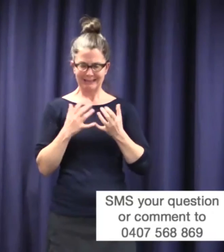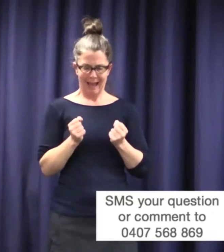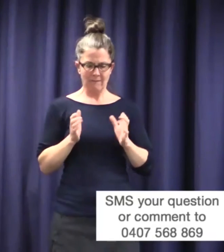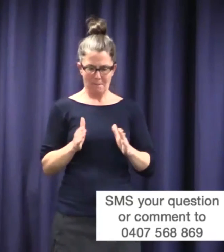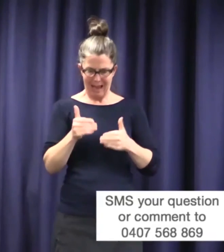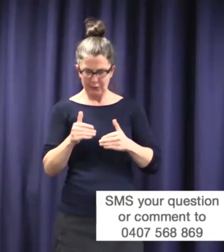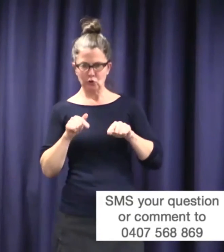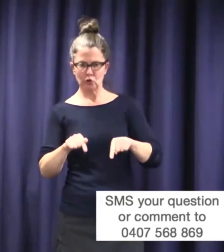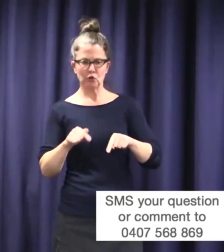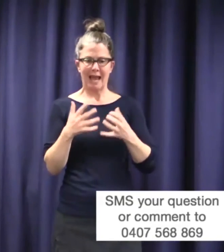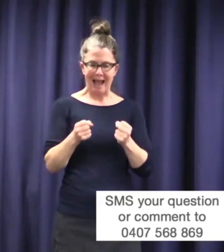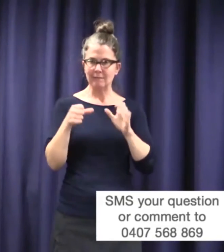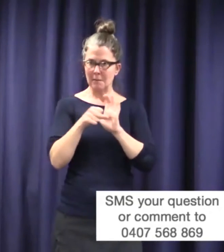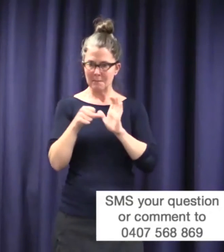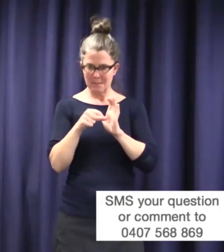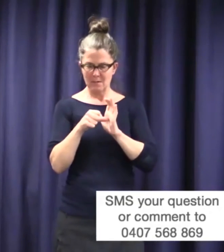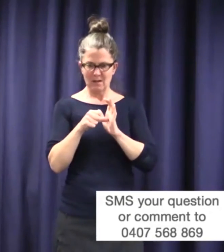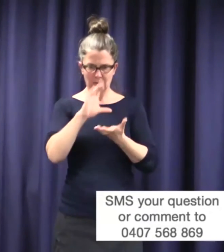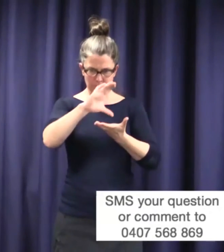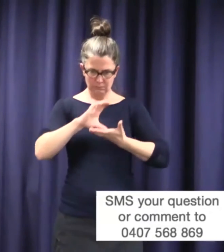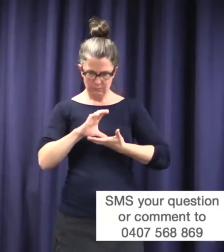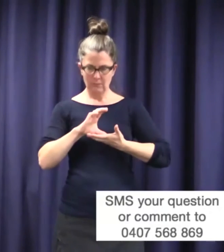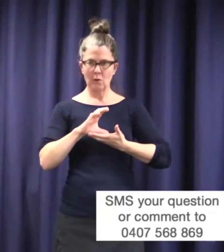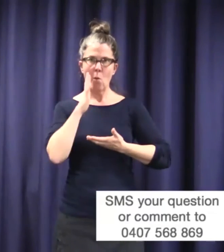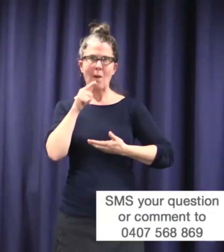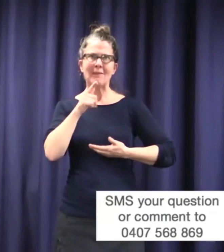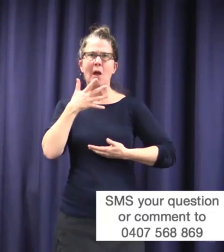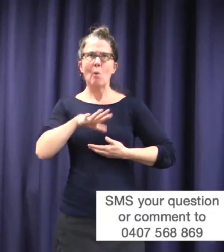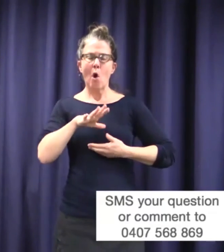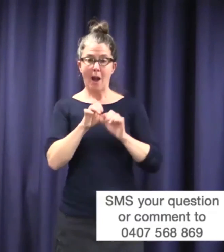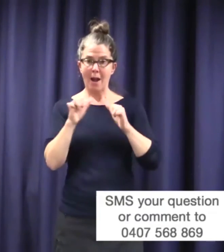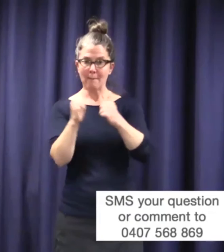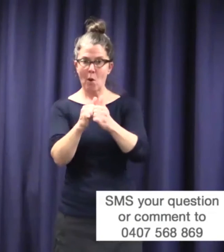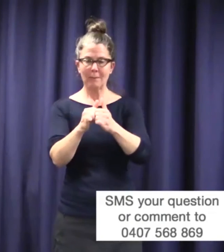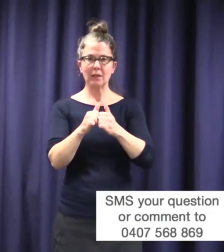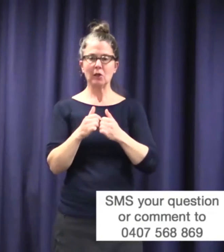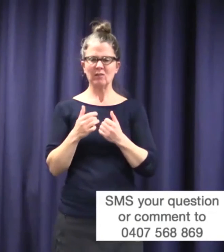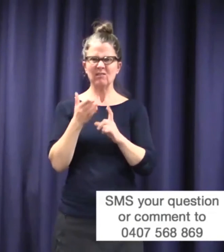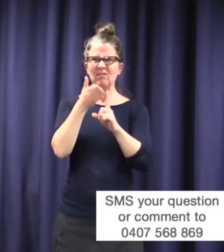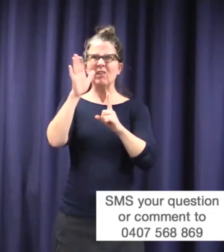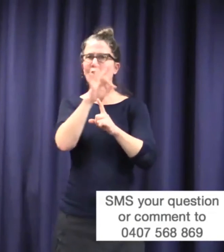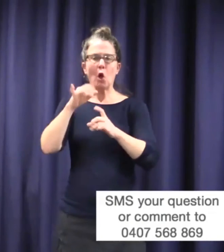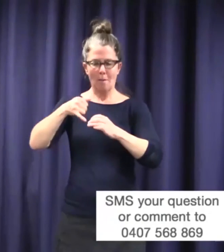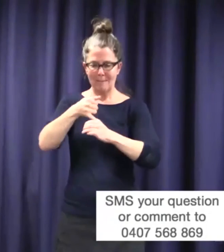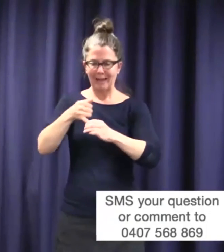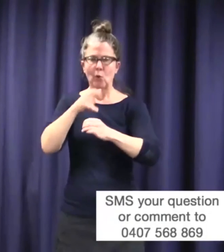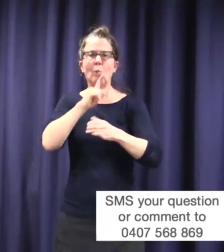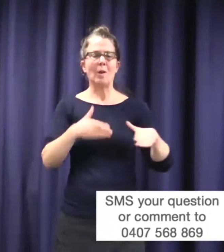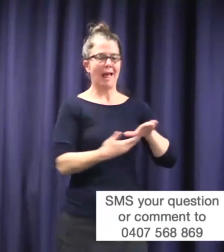packages, ask for appointments that are not medical, they will be put through NICS. But because it's all in